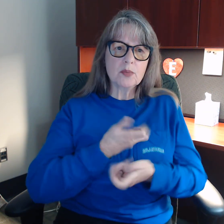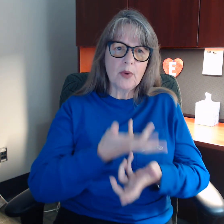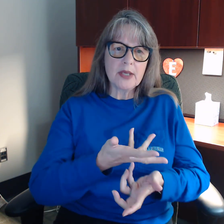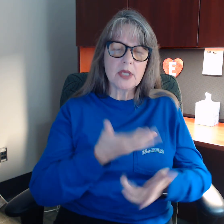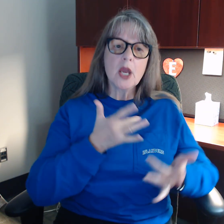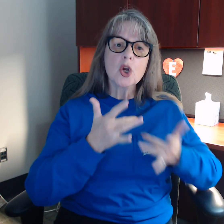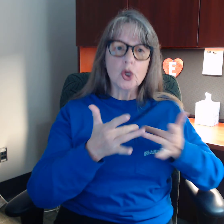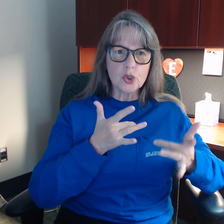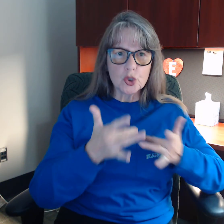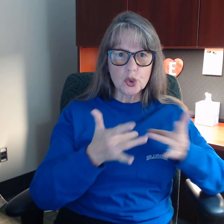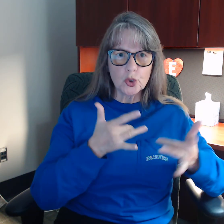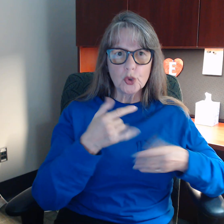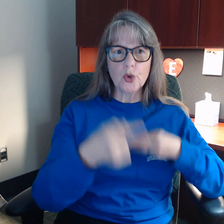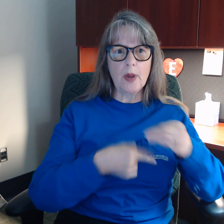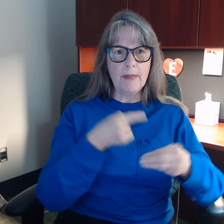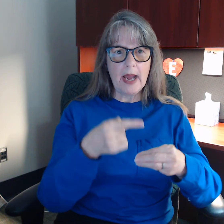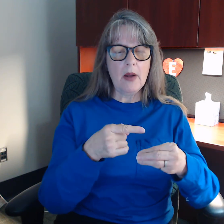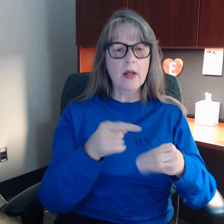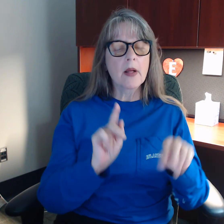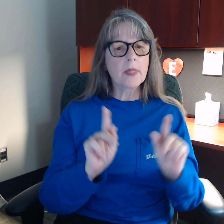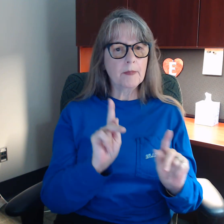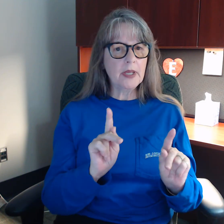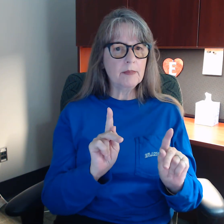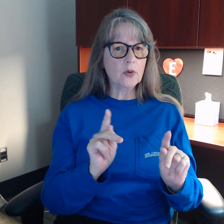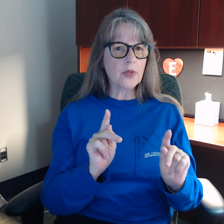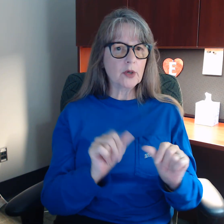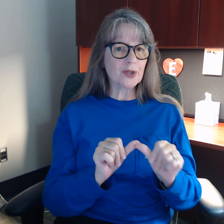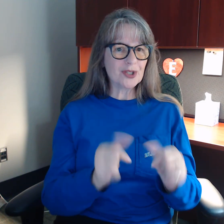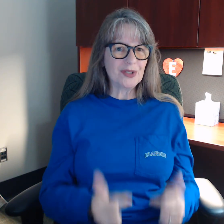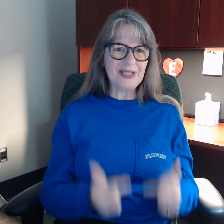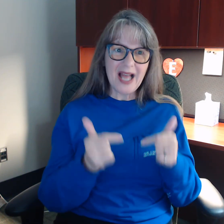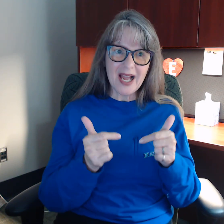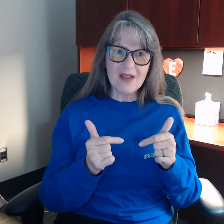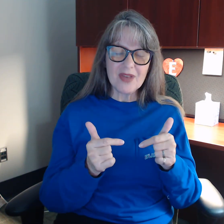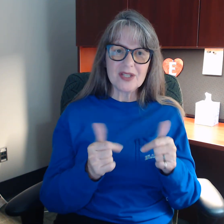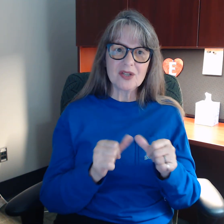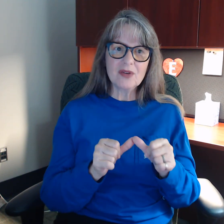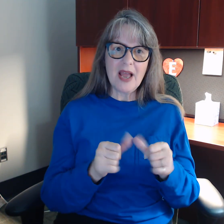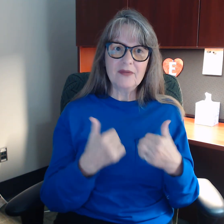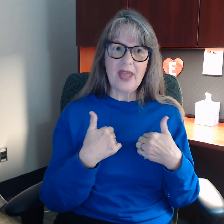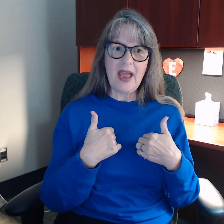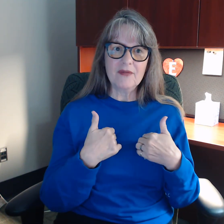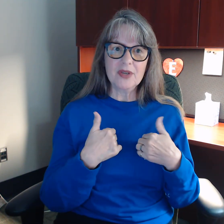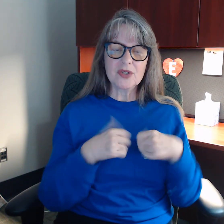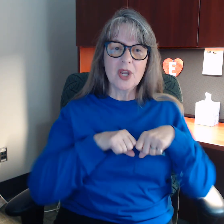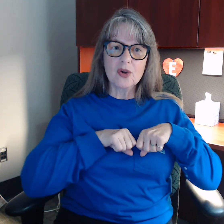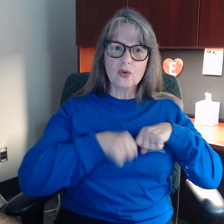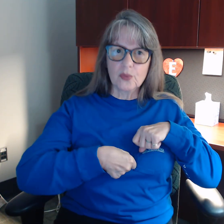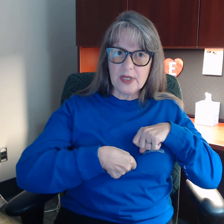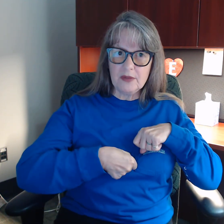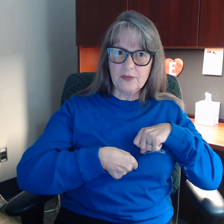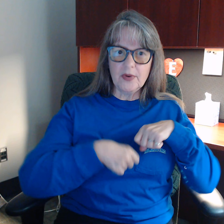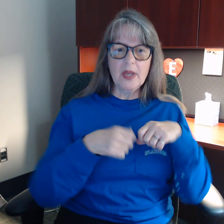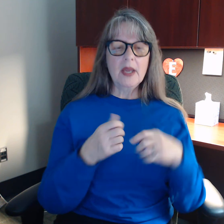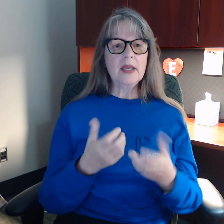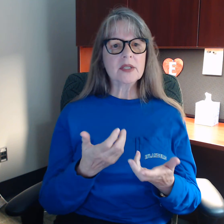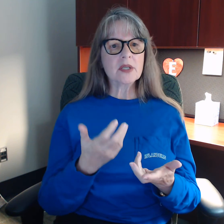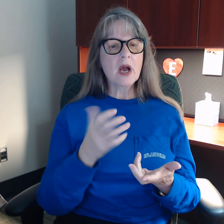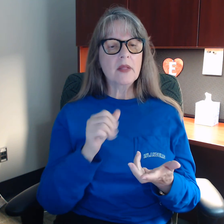express concern about the people that are still alive, that still have to have this grief. It's not